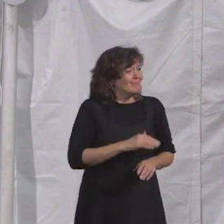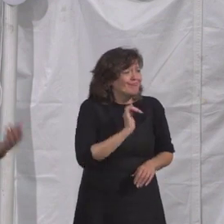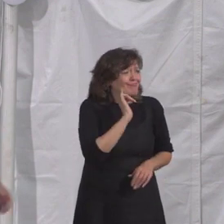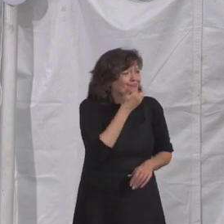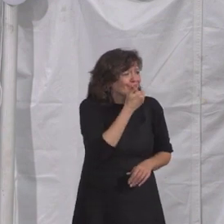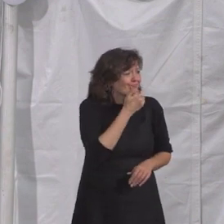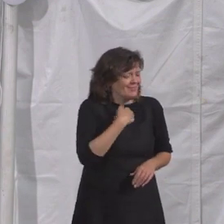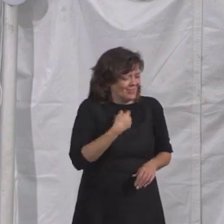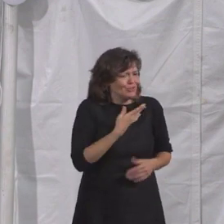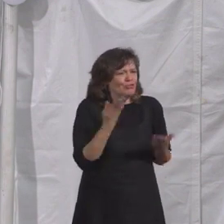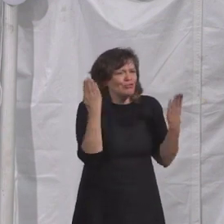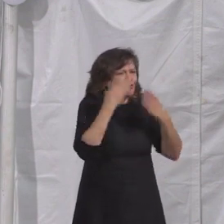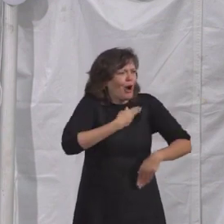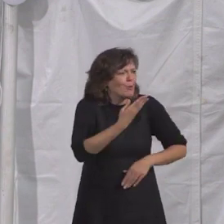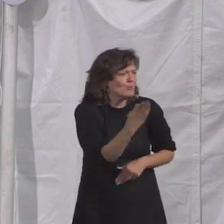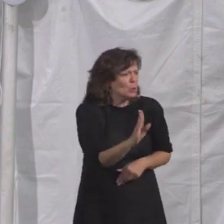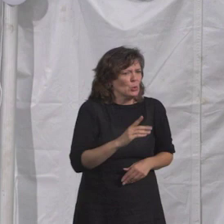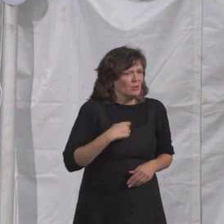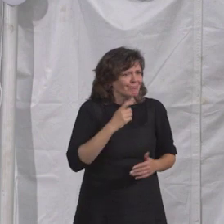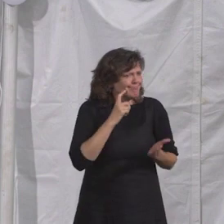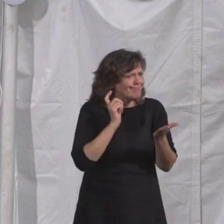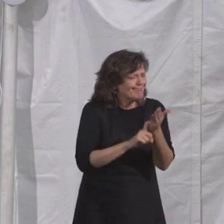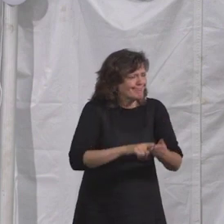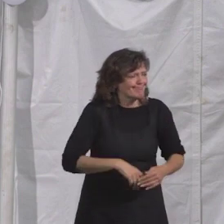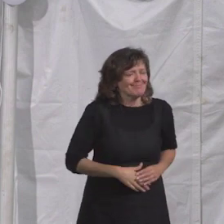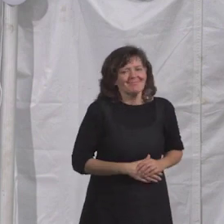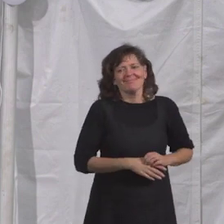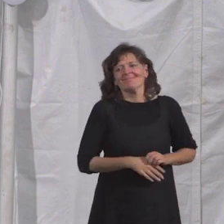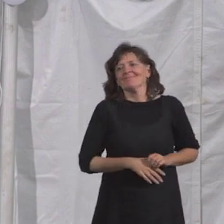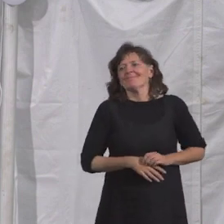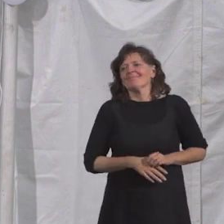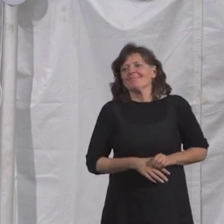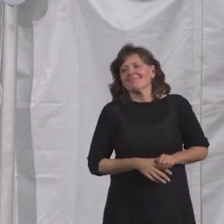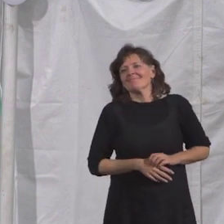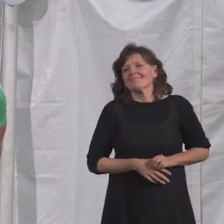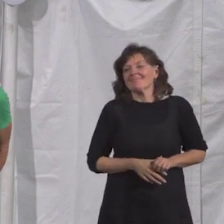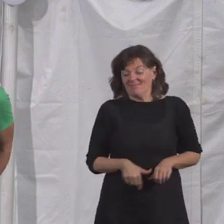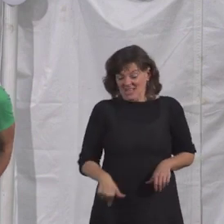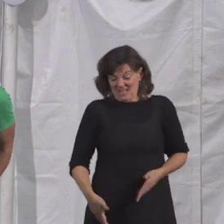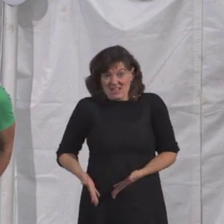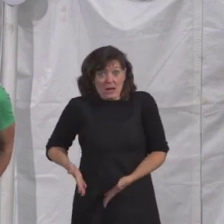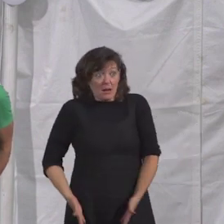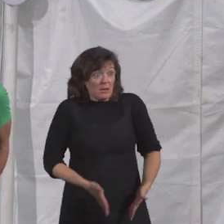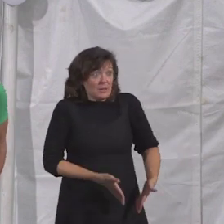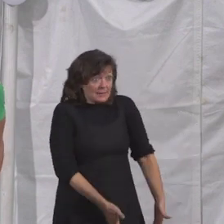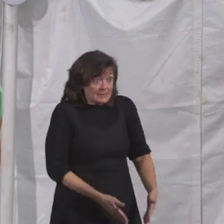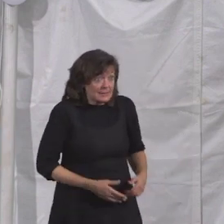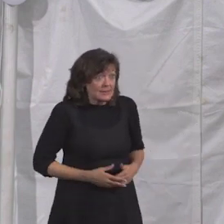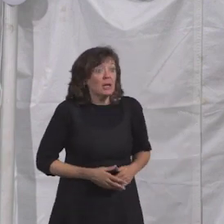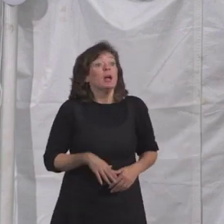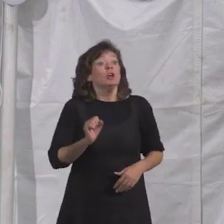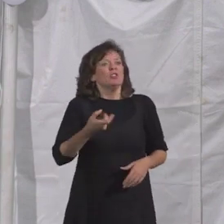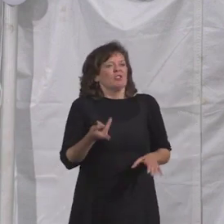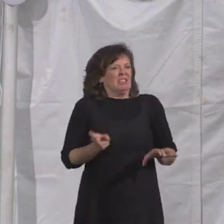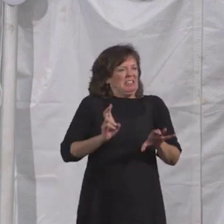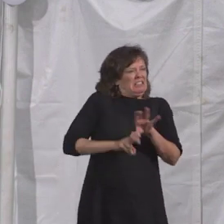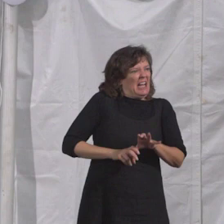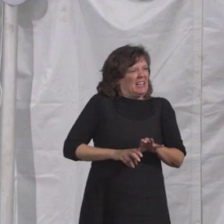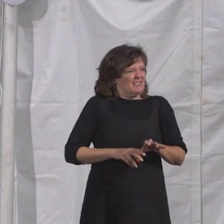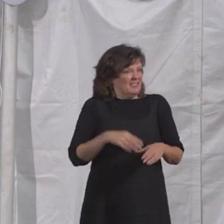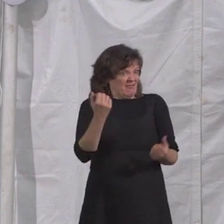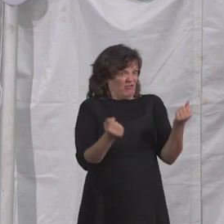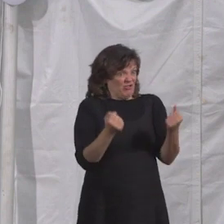they were bulletproof. You could be going down the highway in the back of a pickup truck, 80 miles an hour, totally legal. Your dad hits a